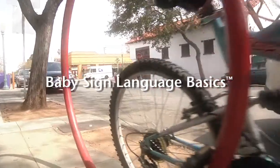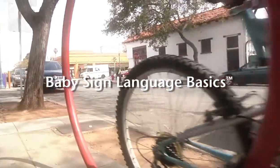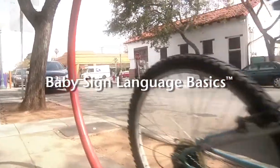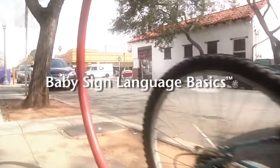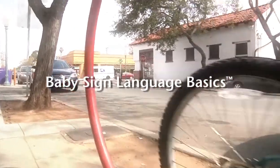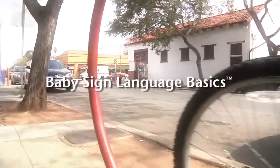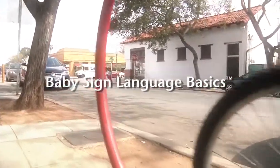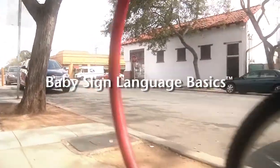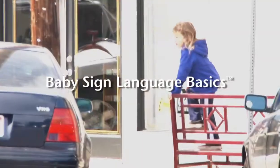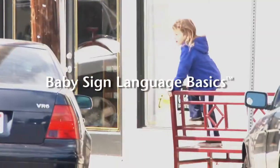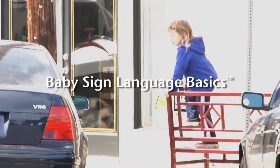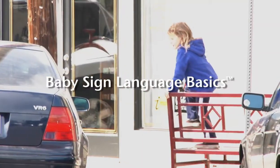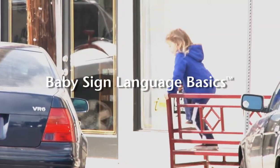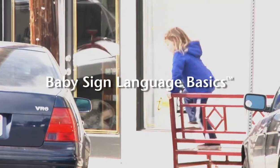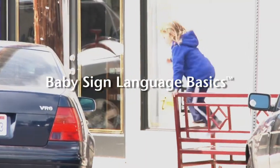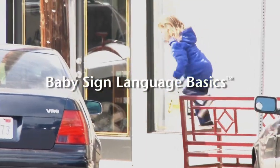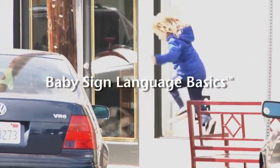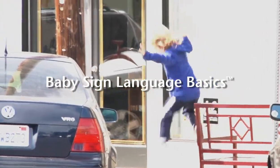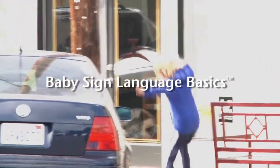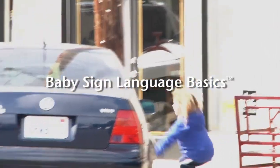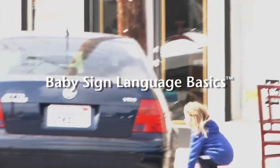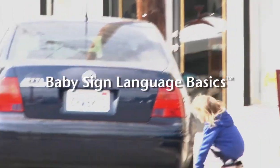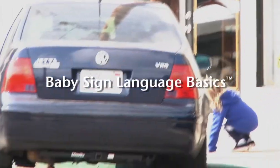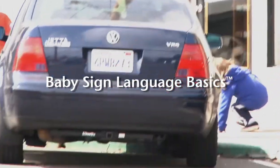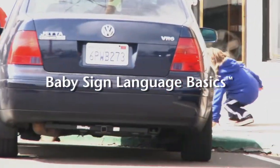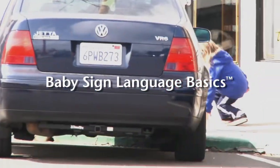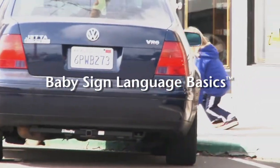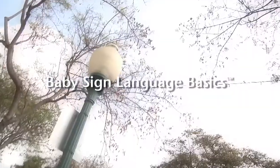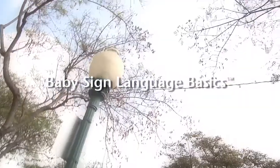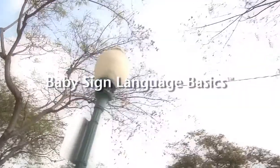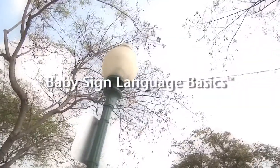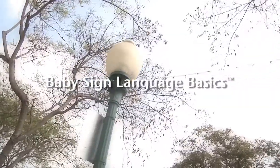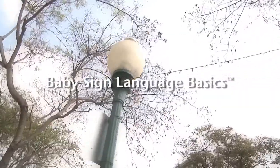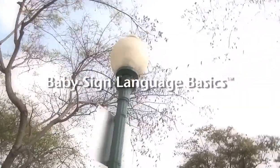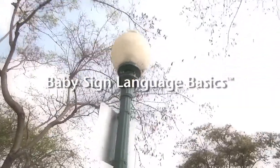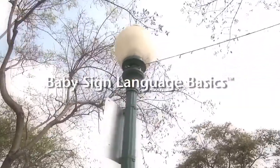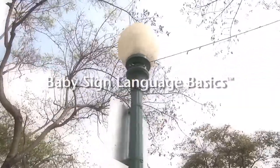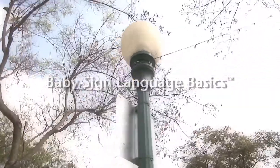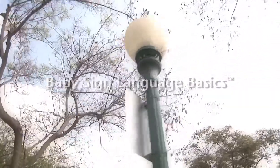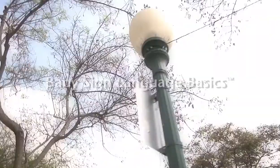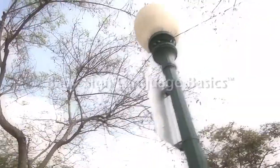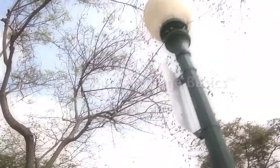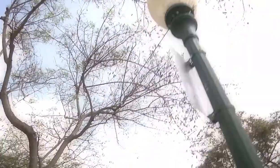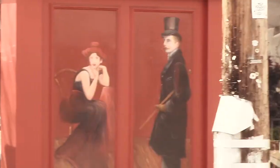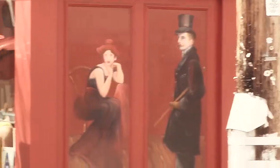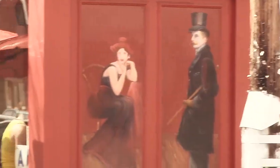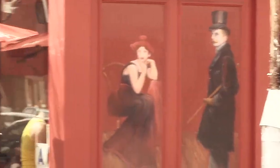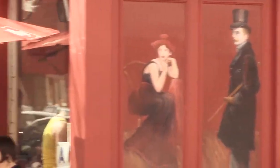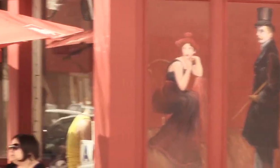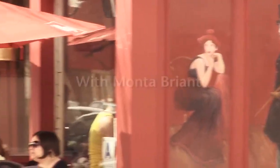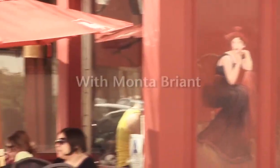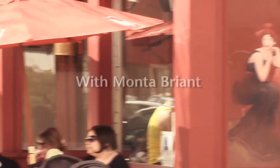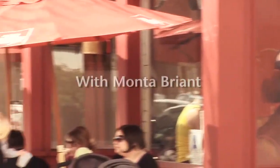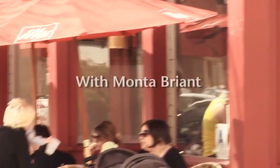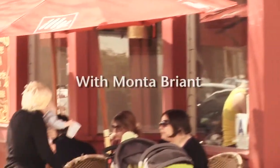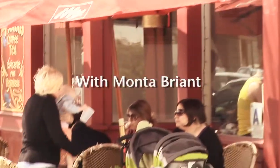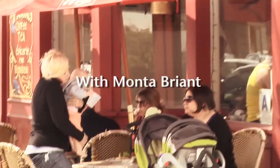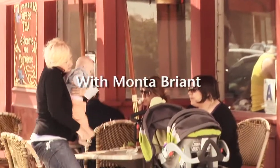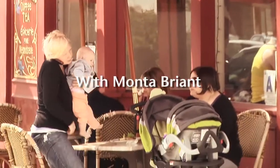When I go walking with my family, we walk back to our house, me and my